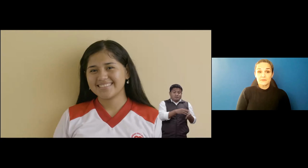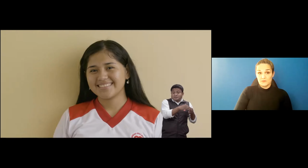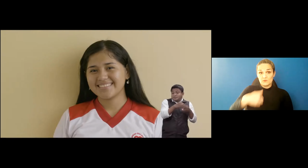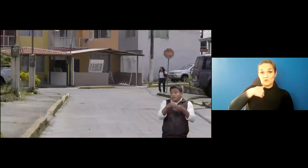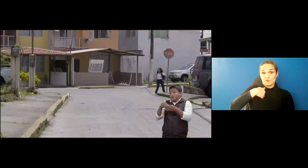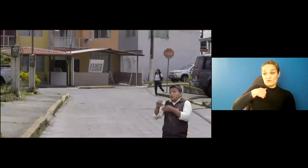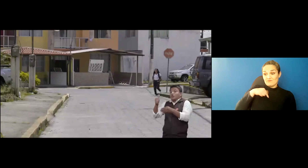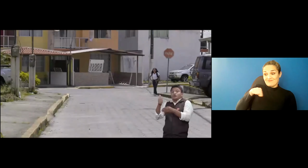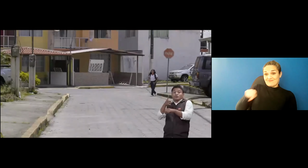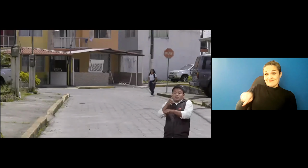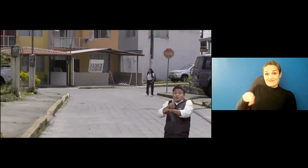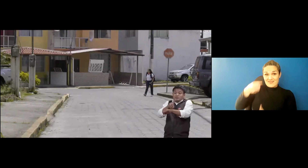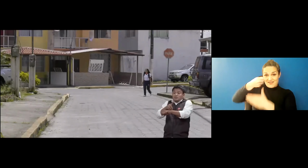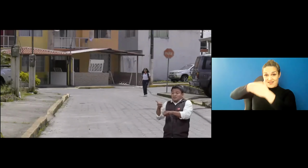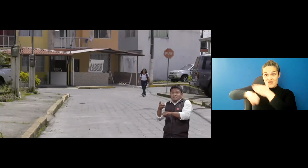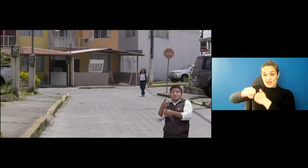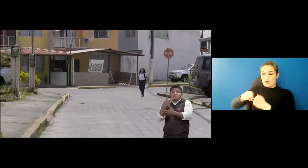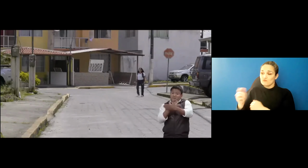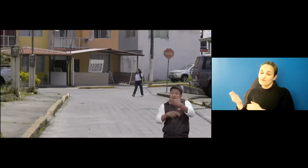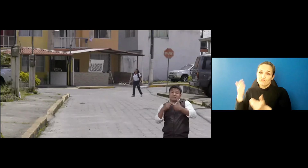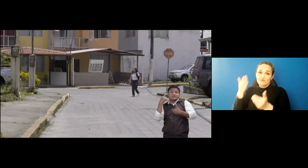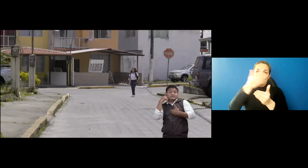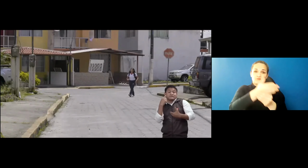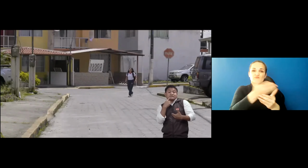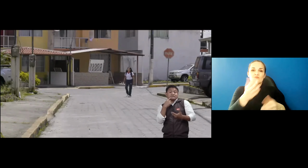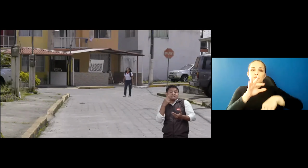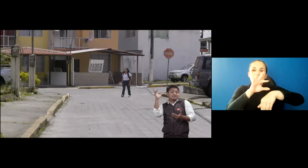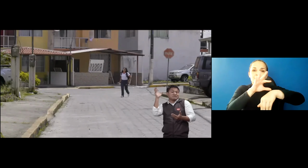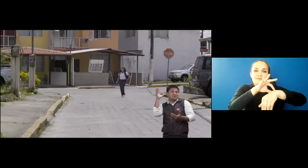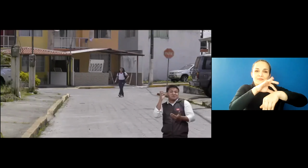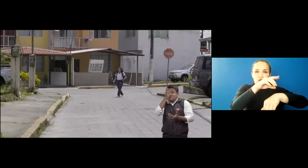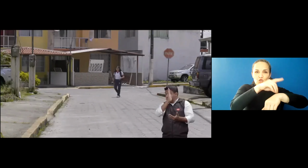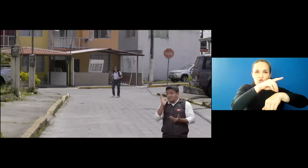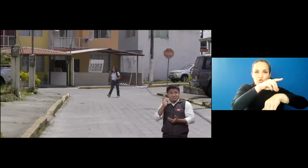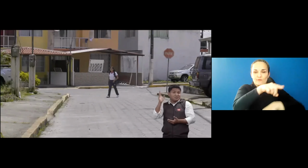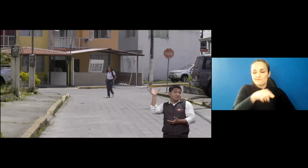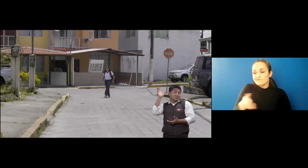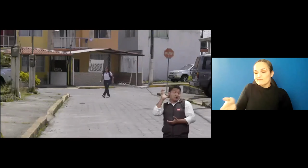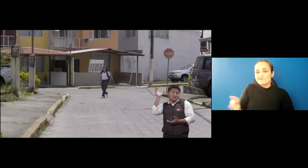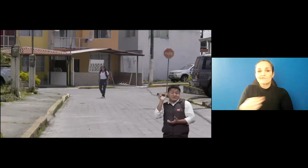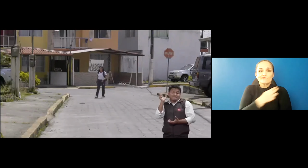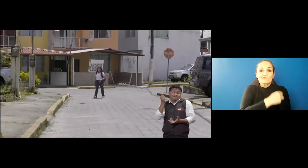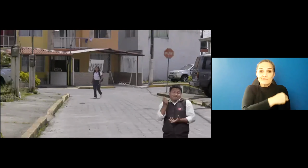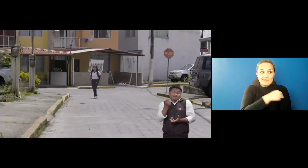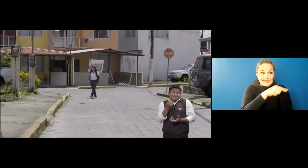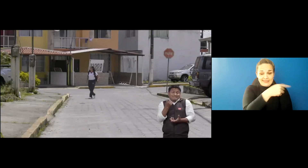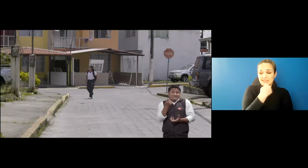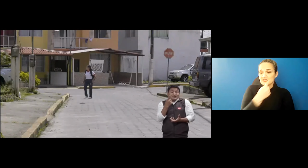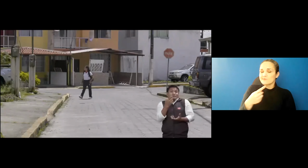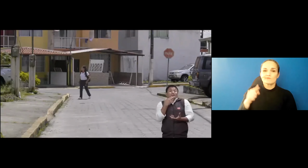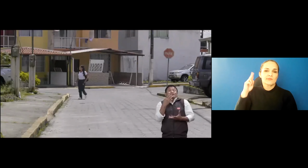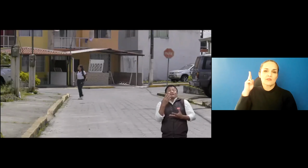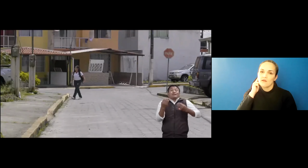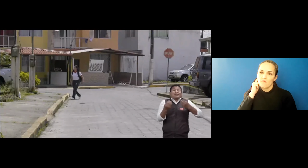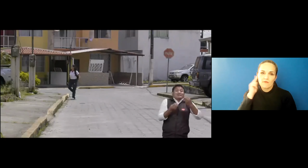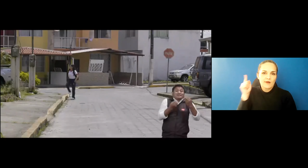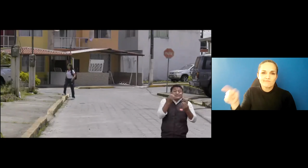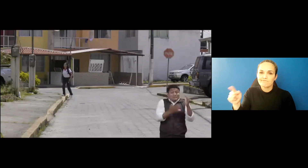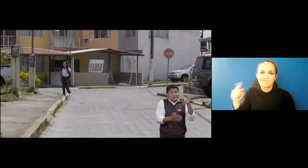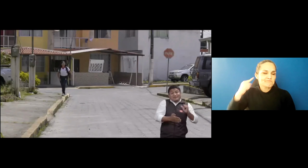I myself took her to another doctor who said, yes, your daughter is deaf. She can't hear anything now. She never